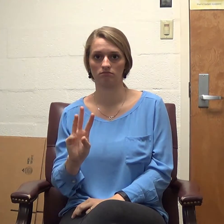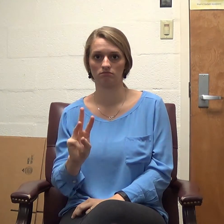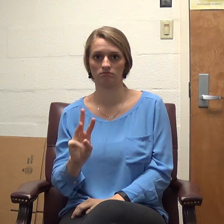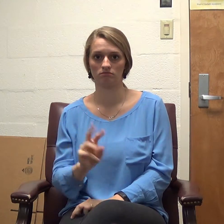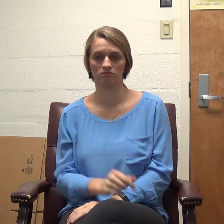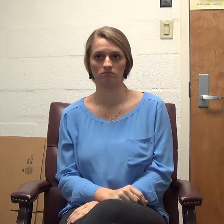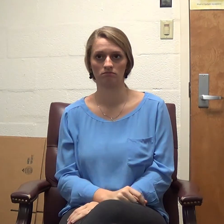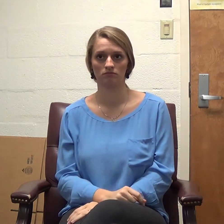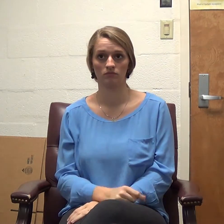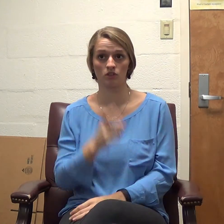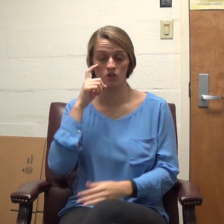that 2 to the 4th